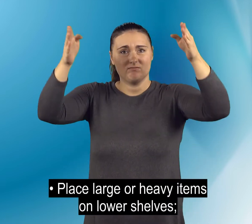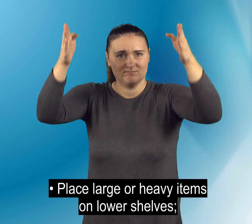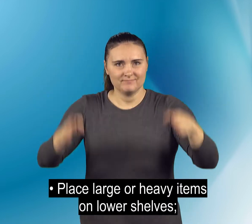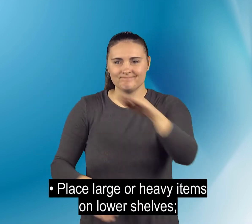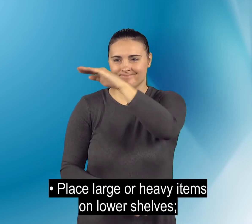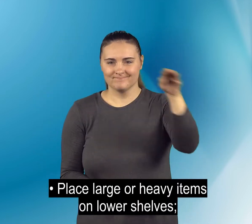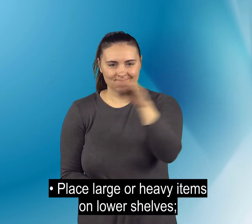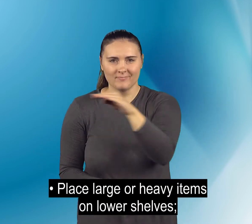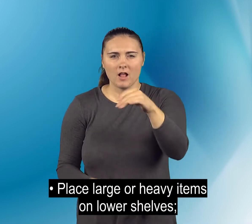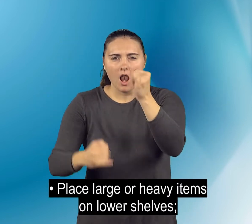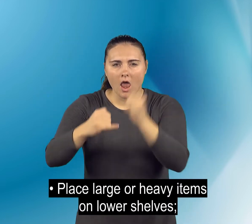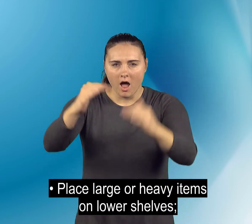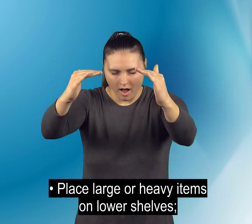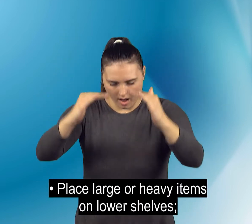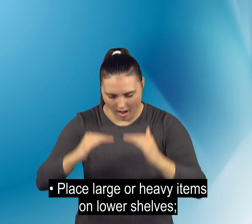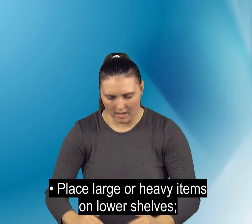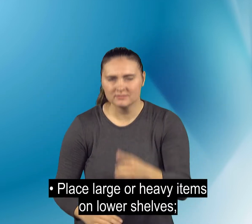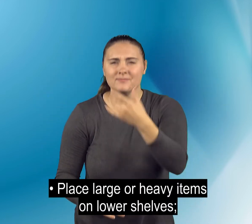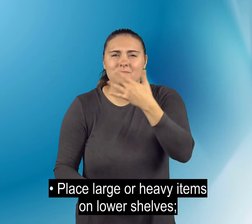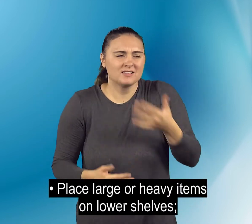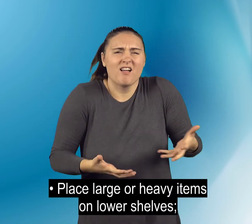Place large or heavy items on lower shelves.